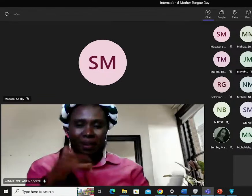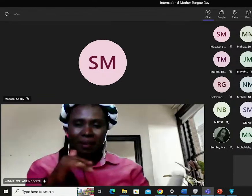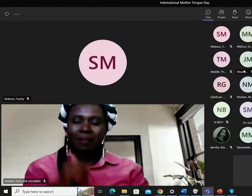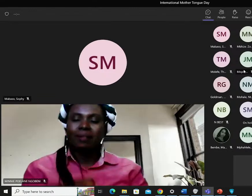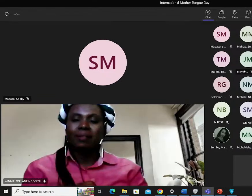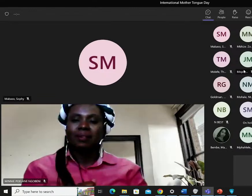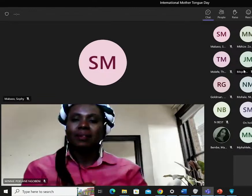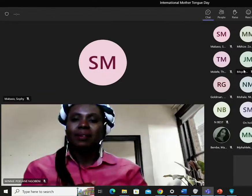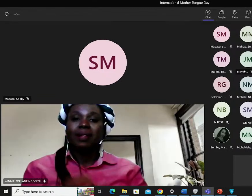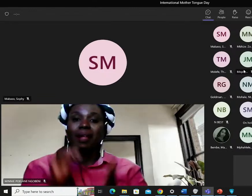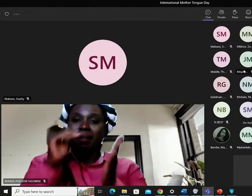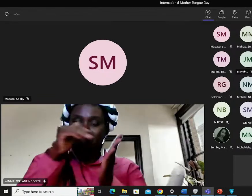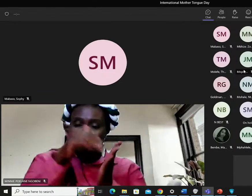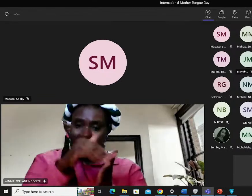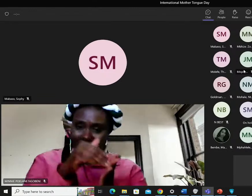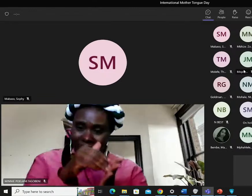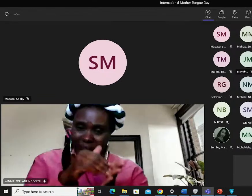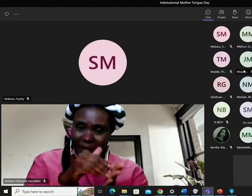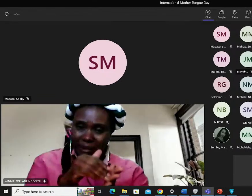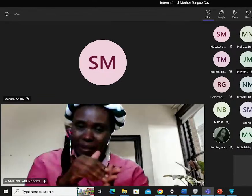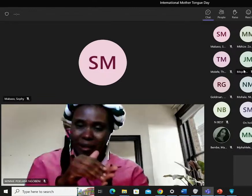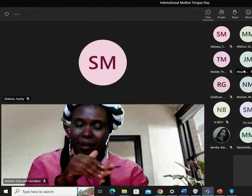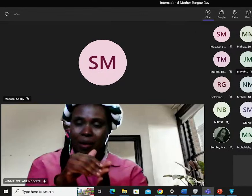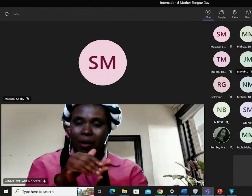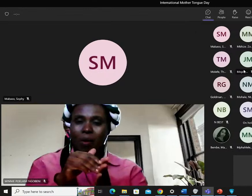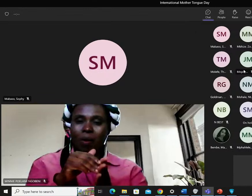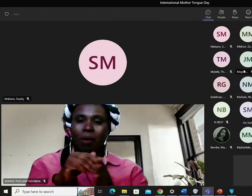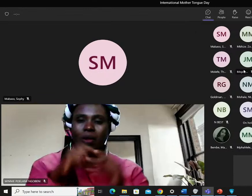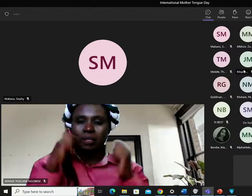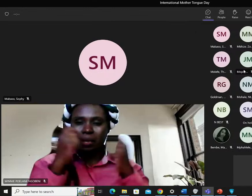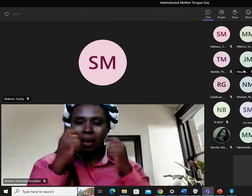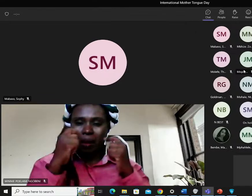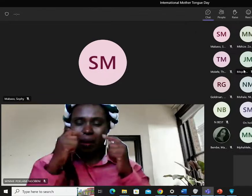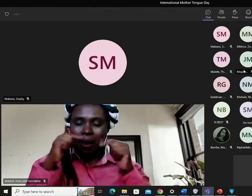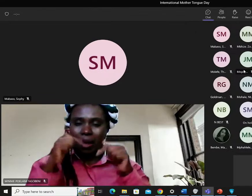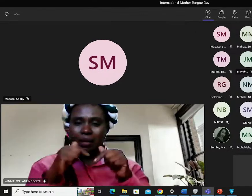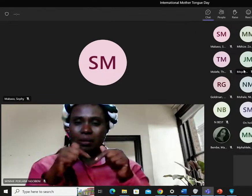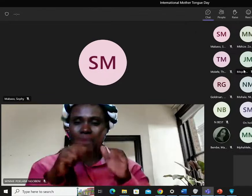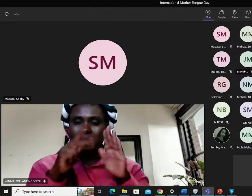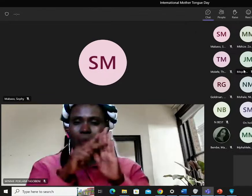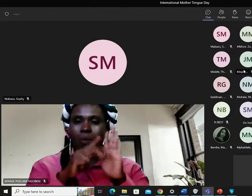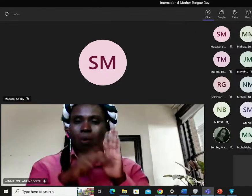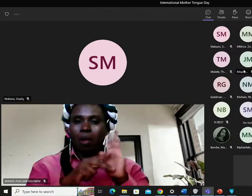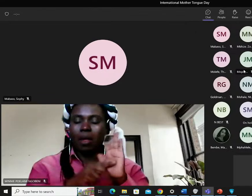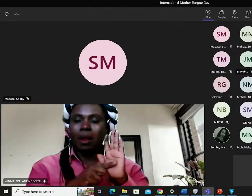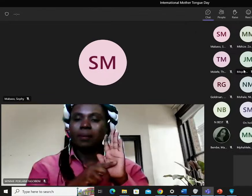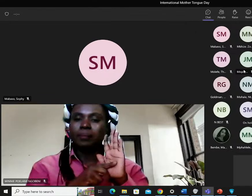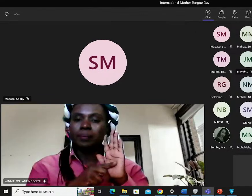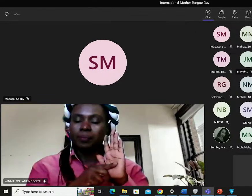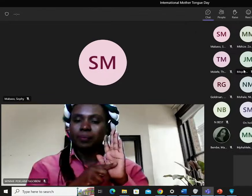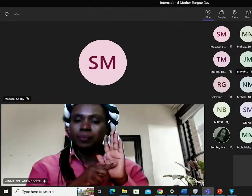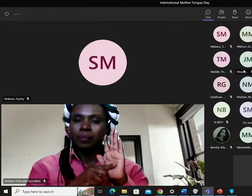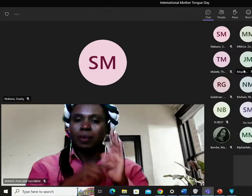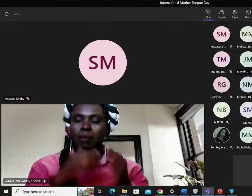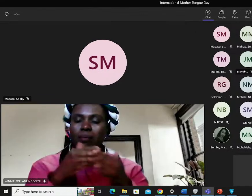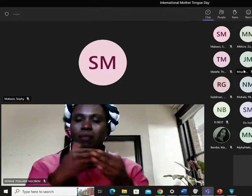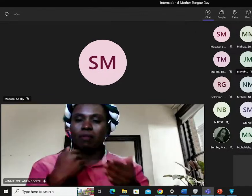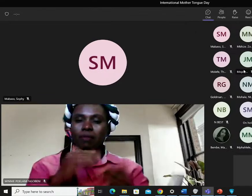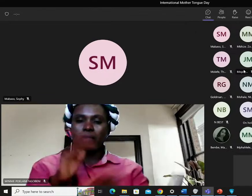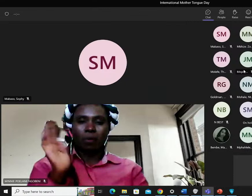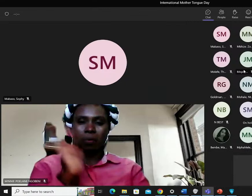Re fihlile mafelong a lenaneo la rena la lekgono. Pele re tlo ruma, pele re tlo laela